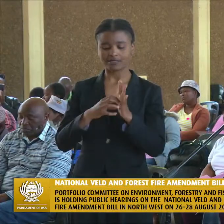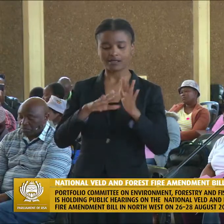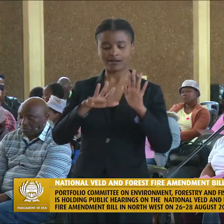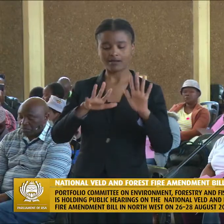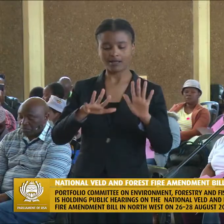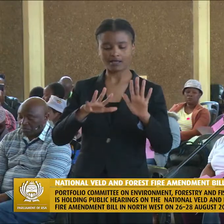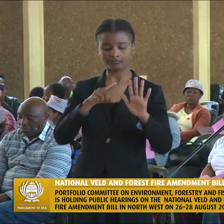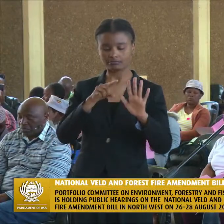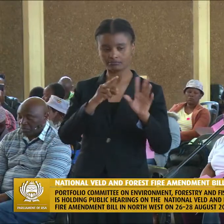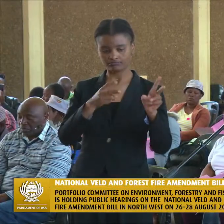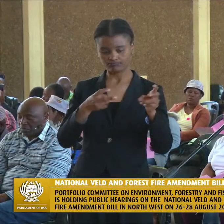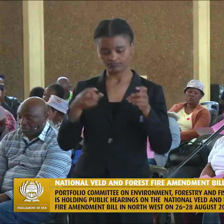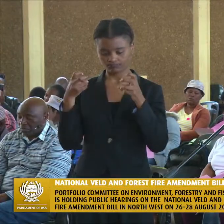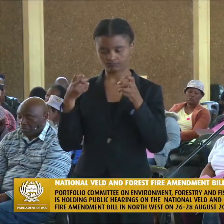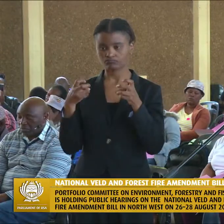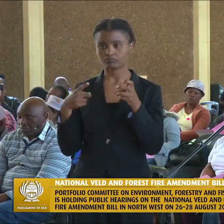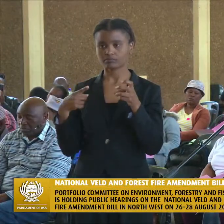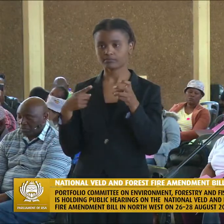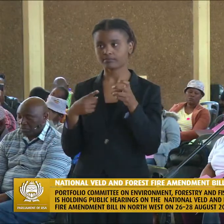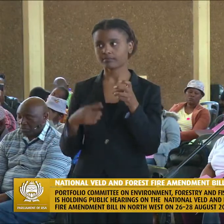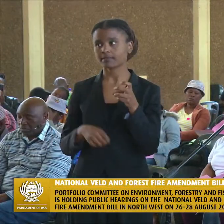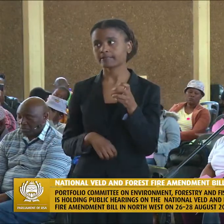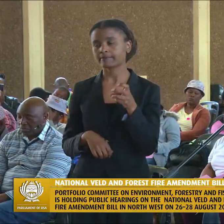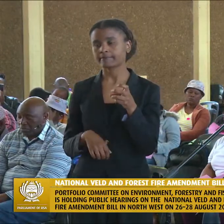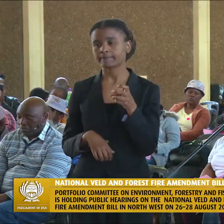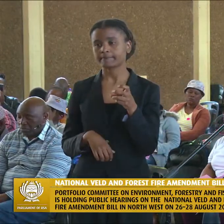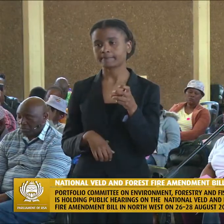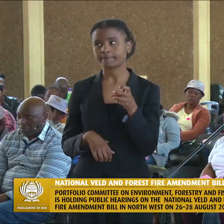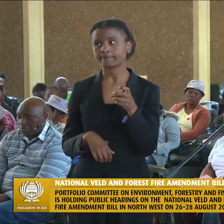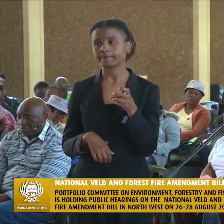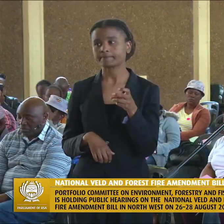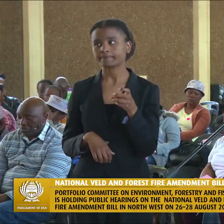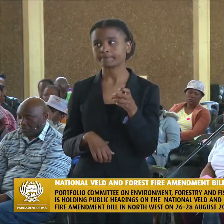to quote from that item nine